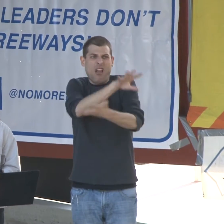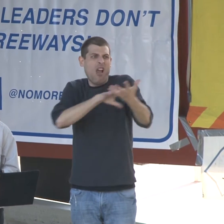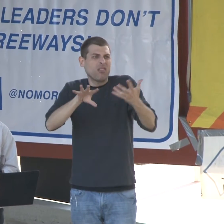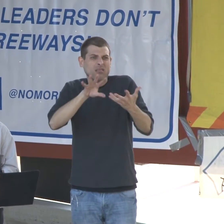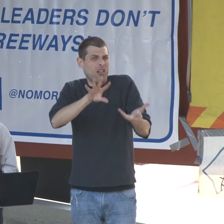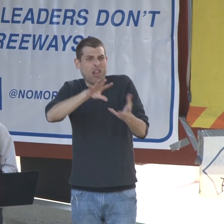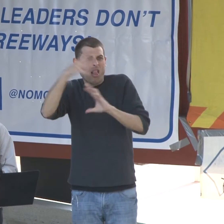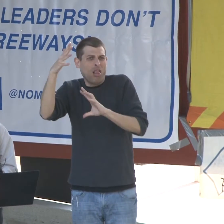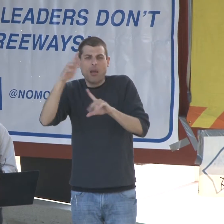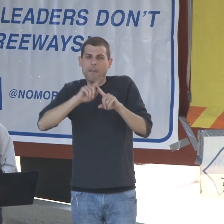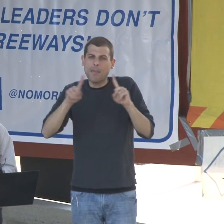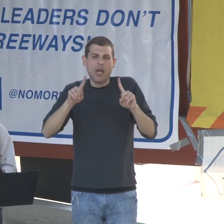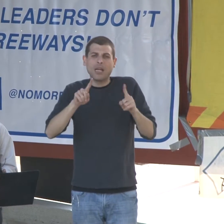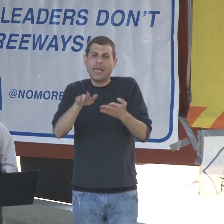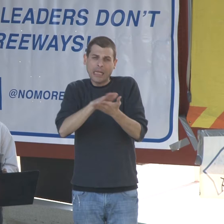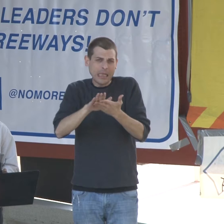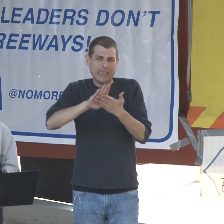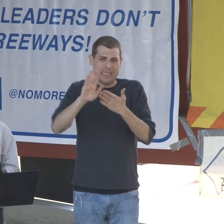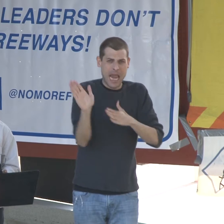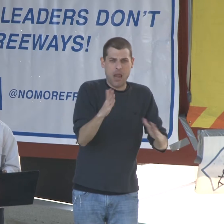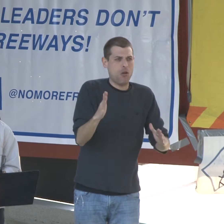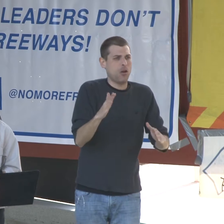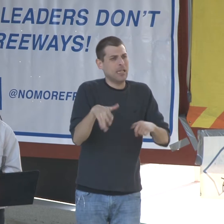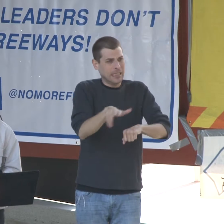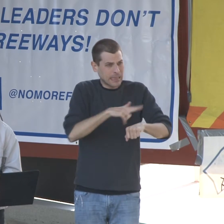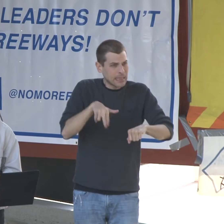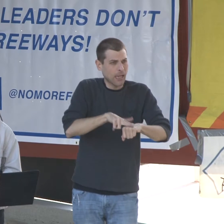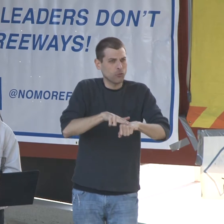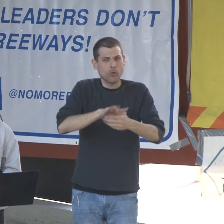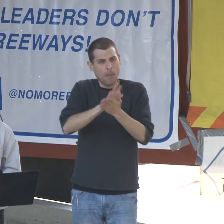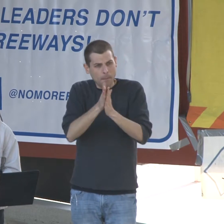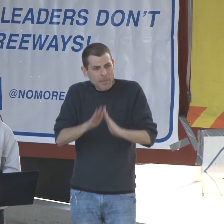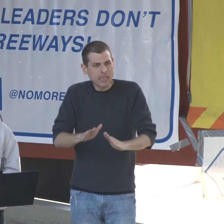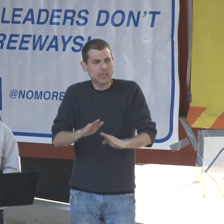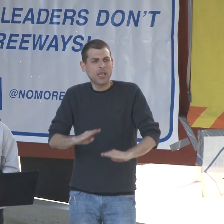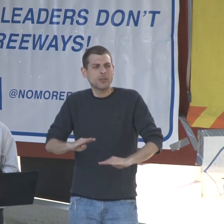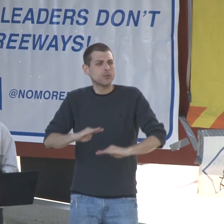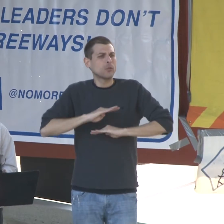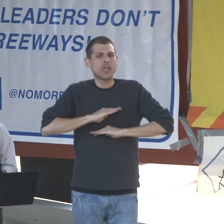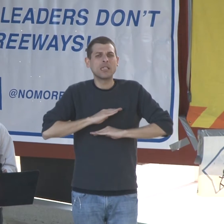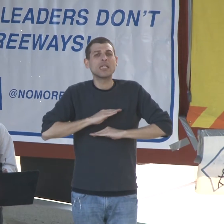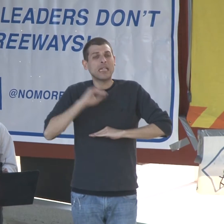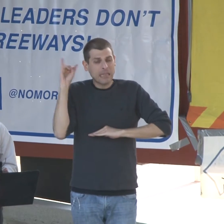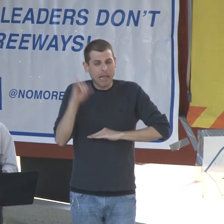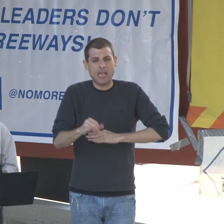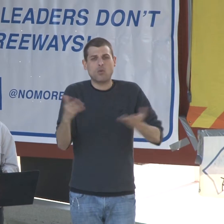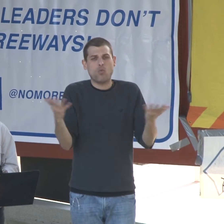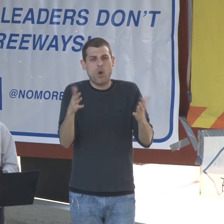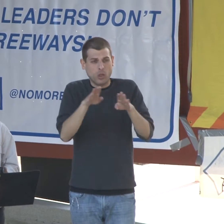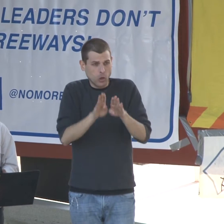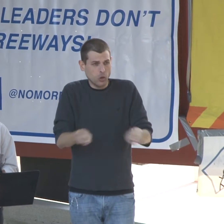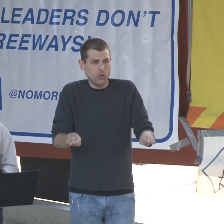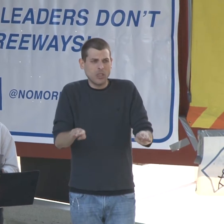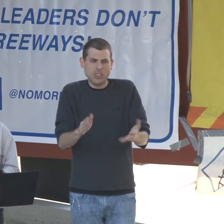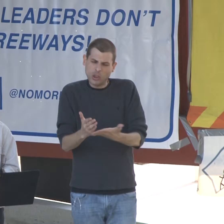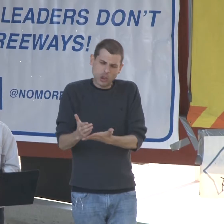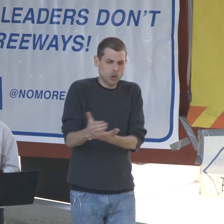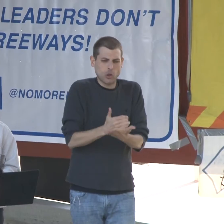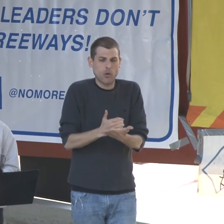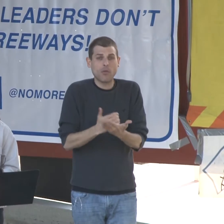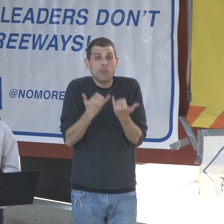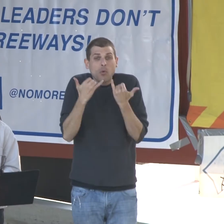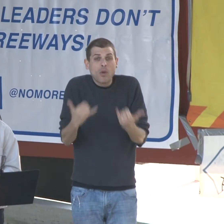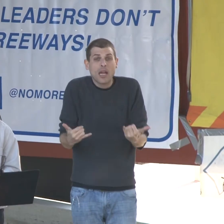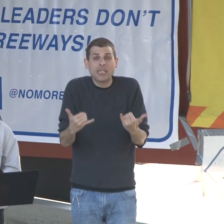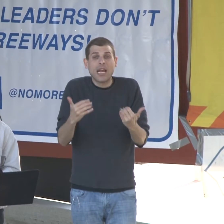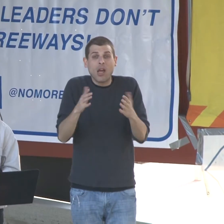air, nature, peace, and serenity are the exact things that the kids at Harriet Tubman Middle School are being